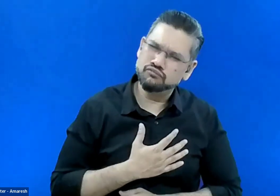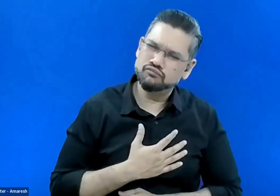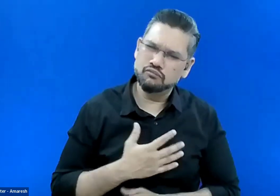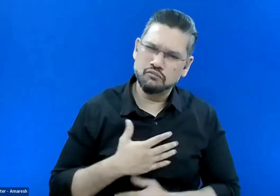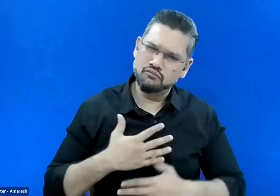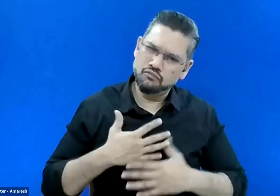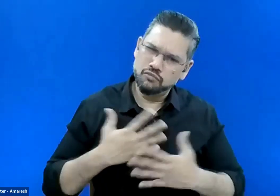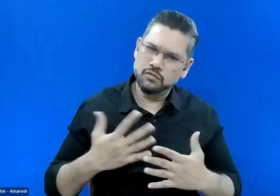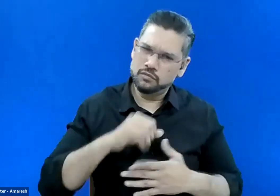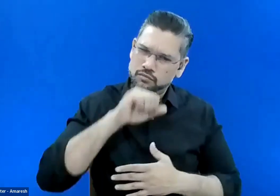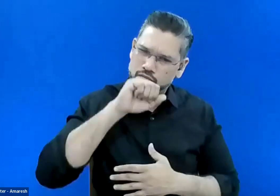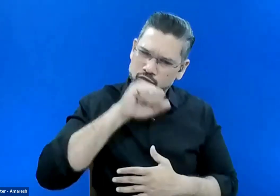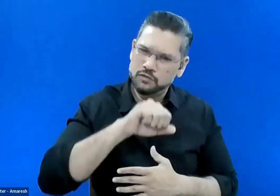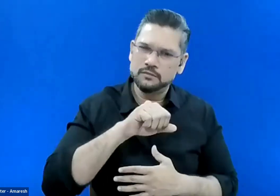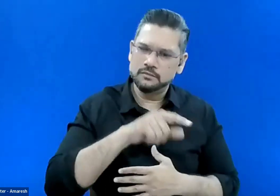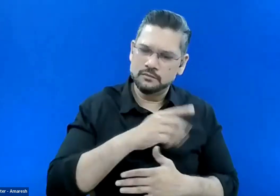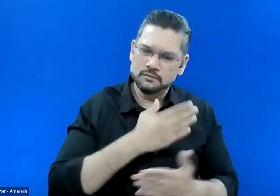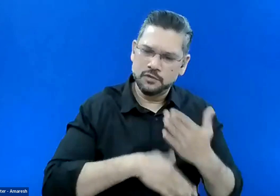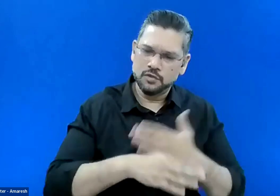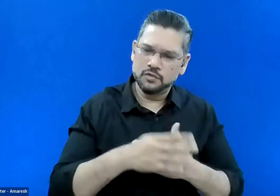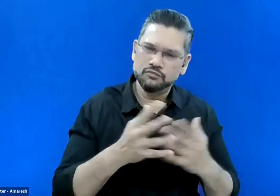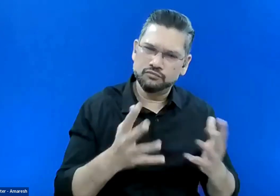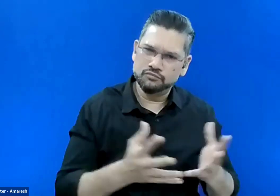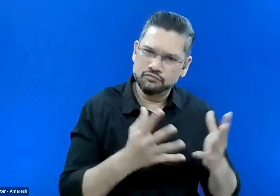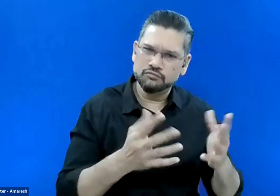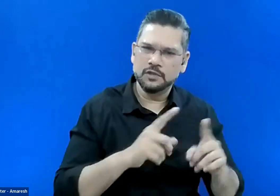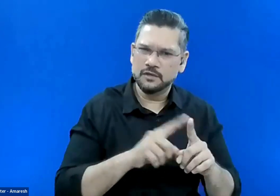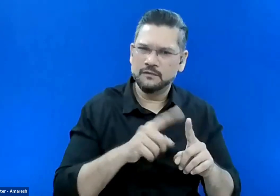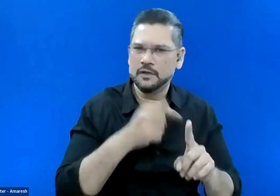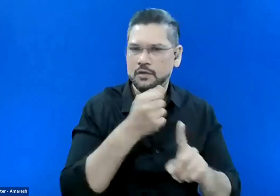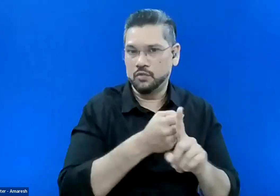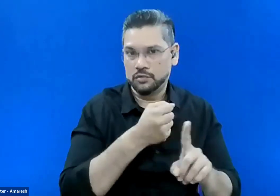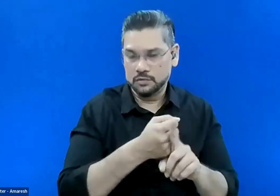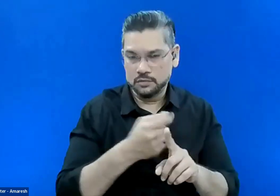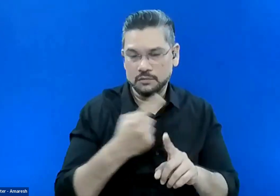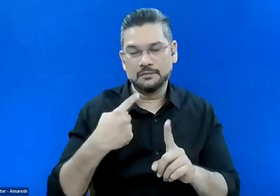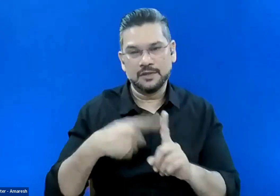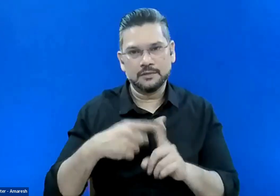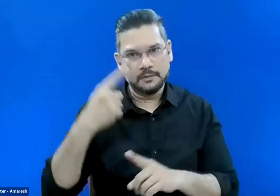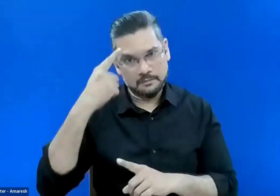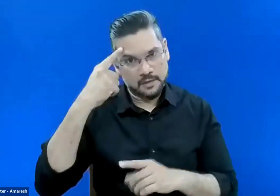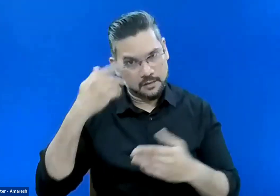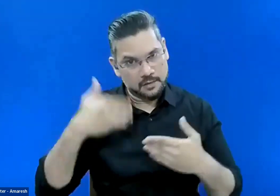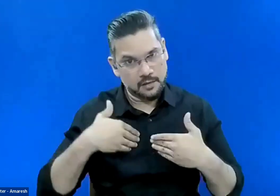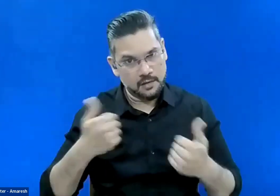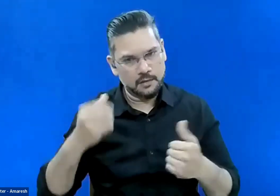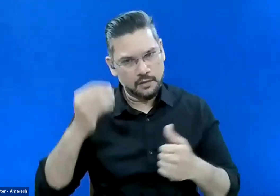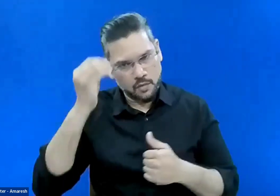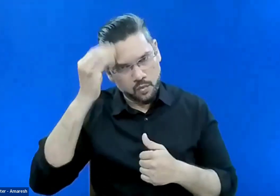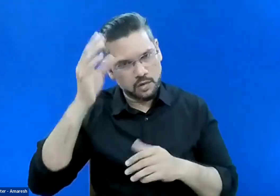as mental health awareness. And today I'm going to be giving a perspective of